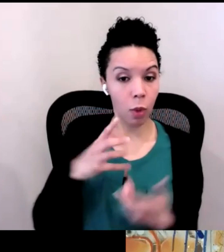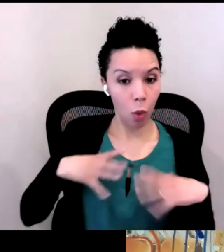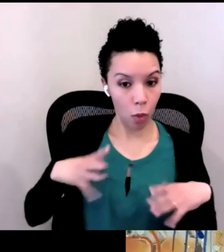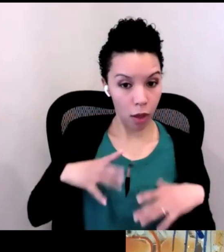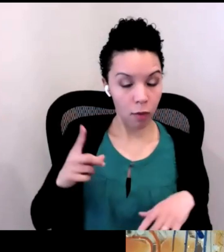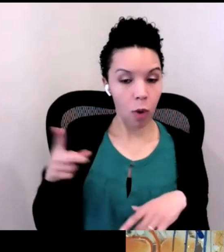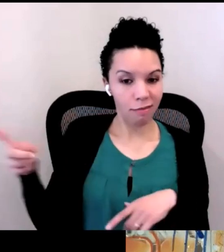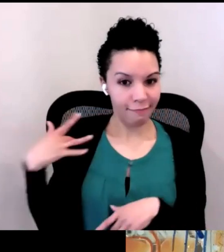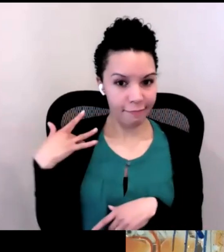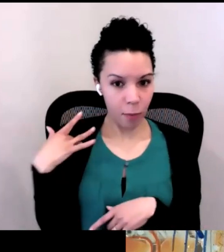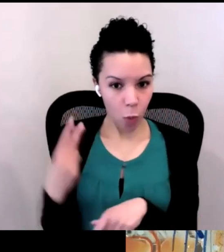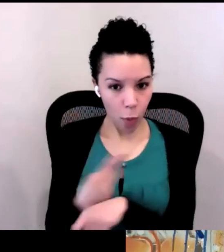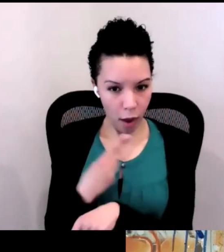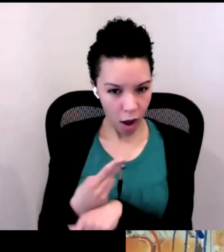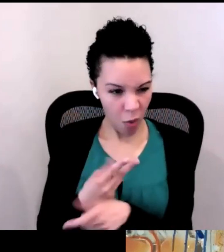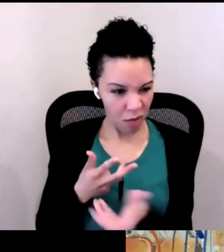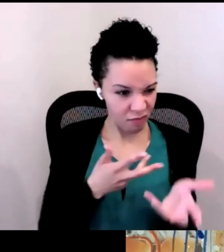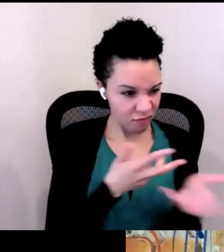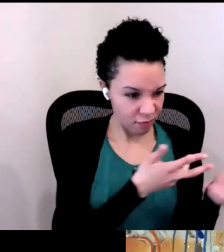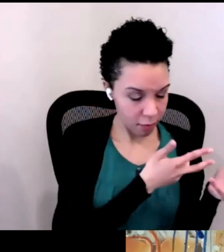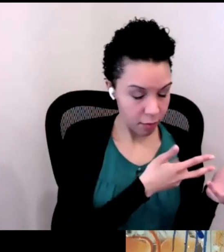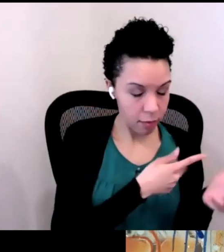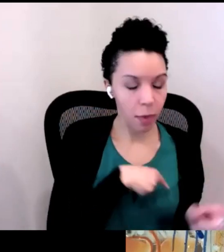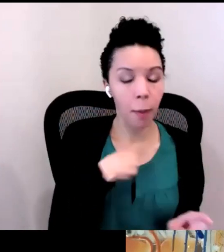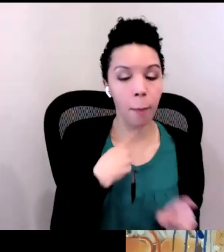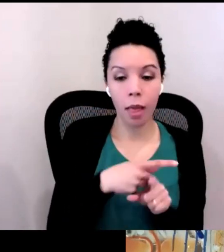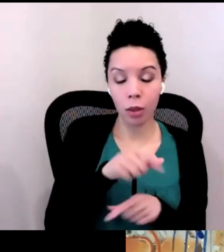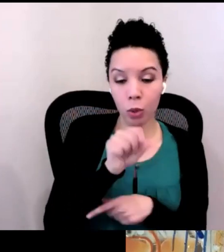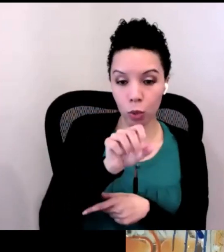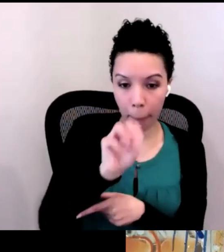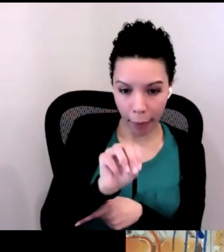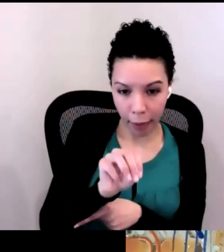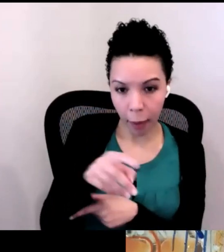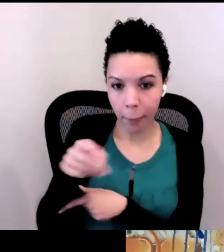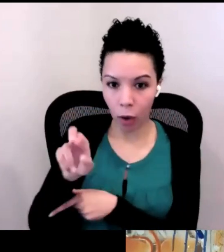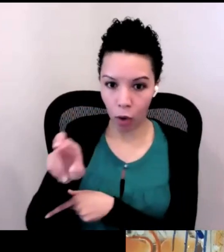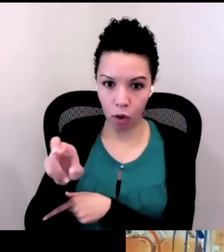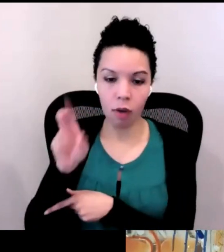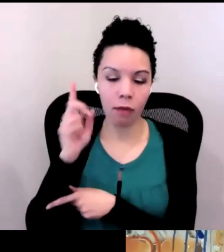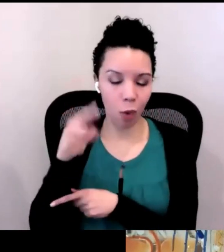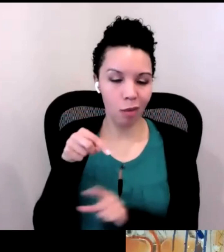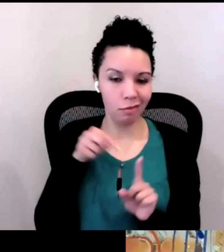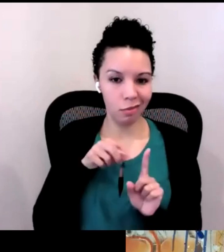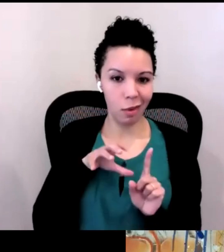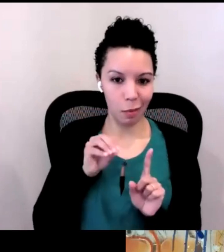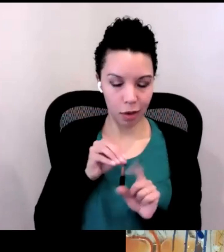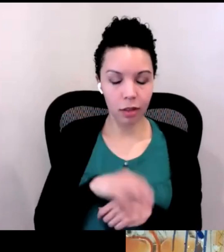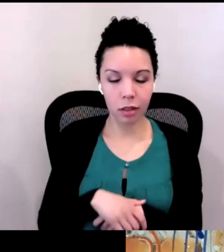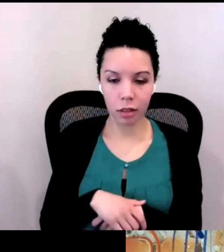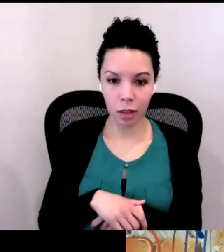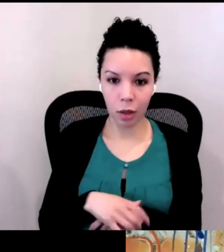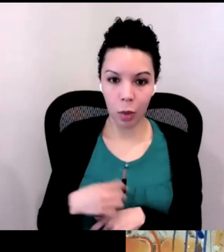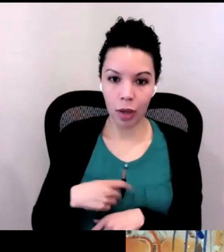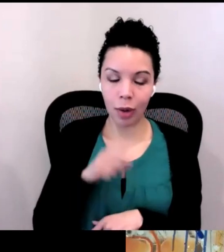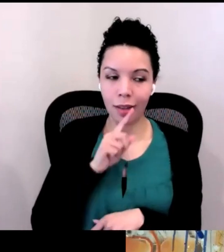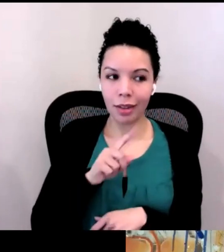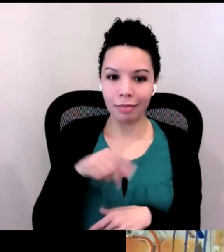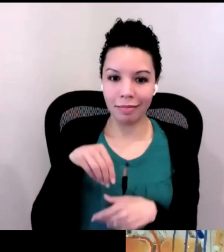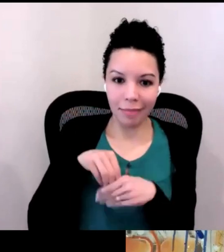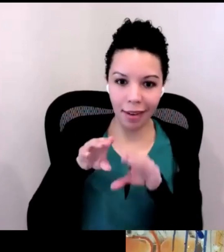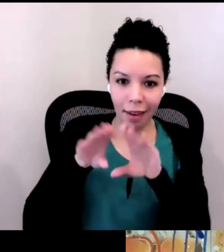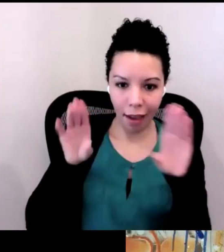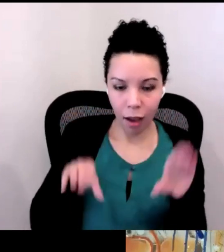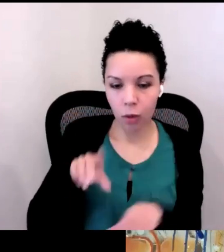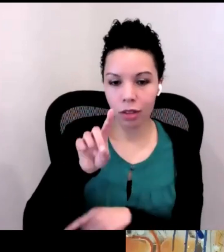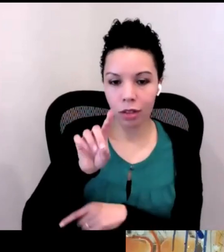then we also do all the social media and the PR for this company. So we are truly the in-house digital